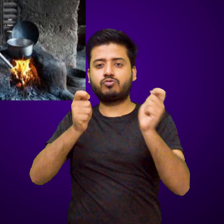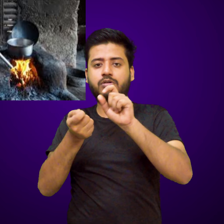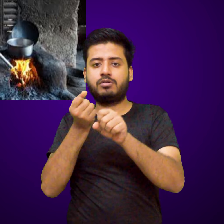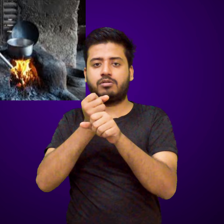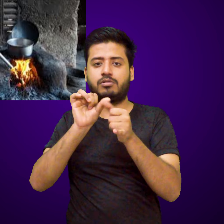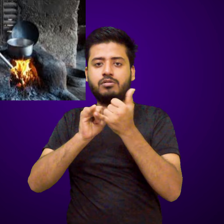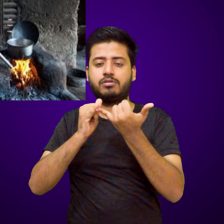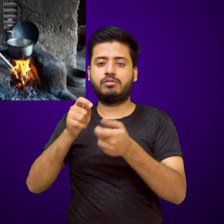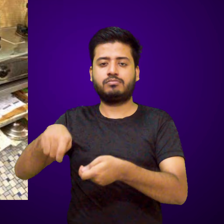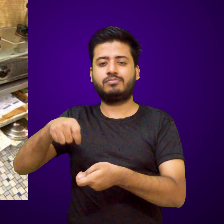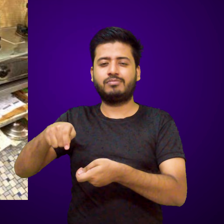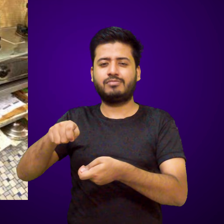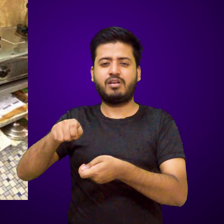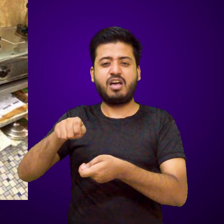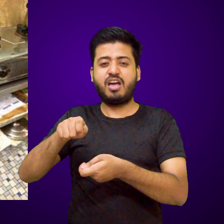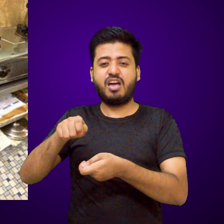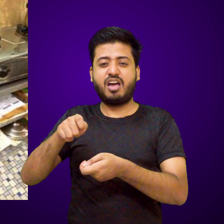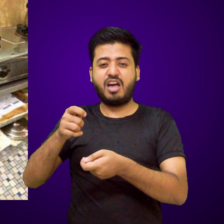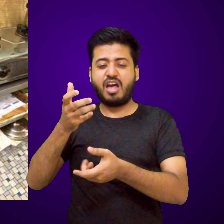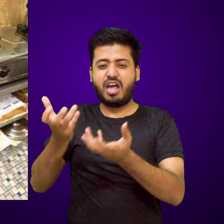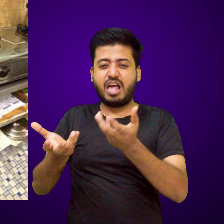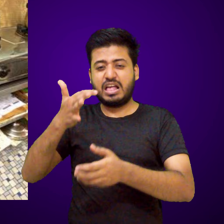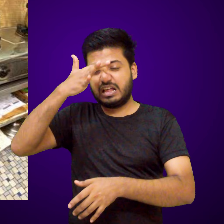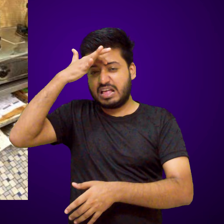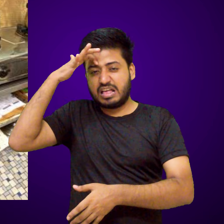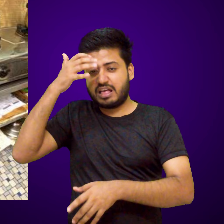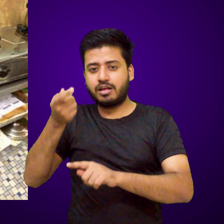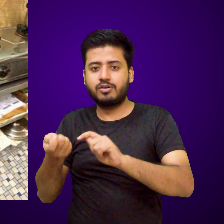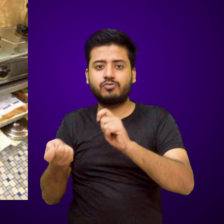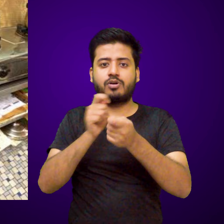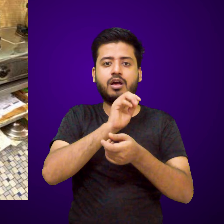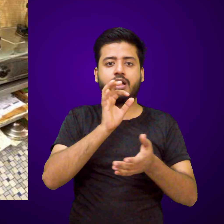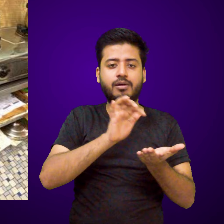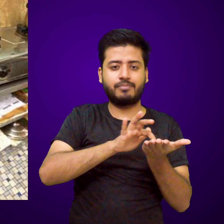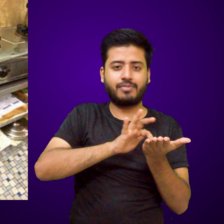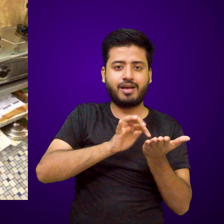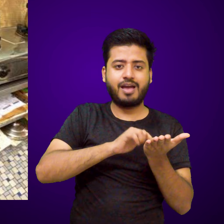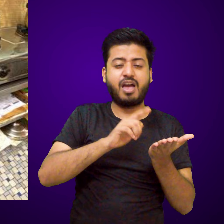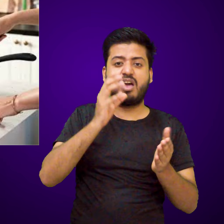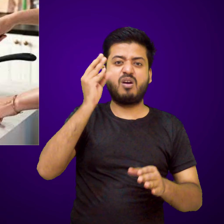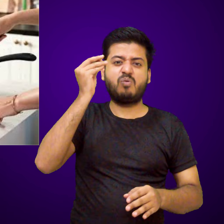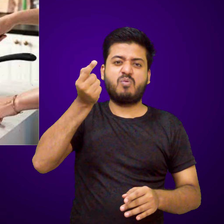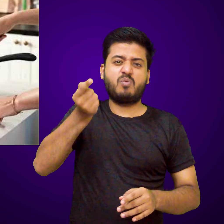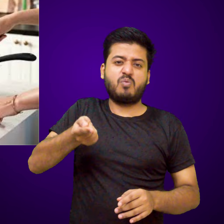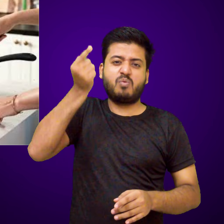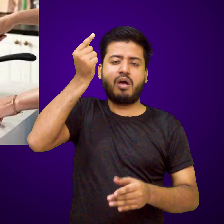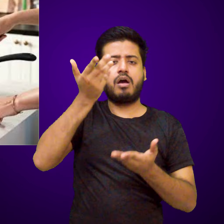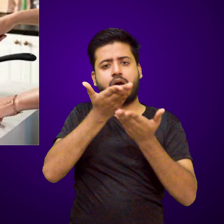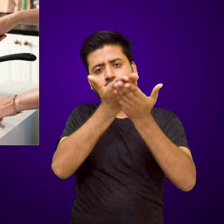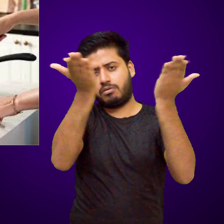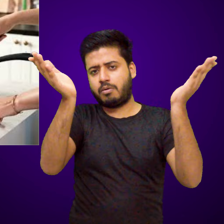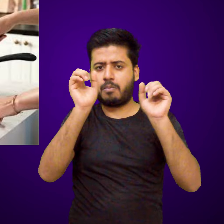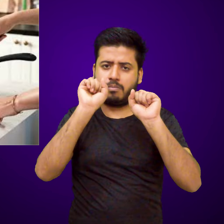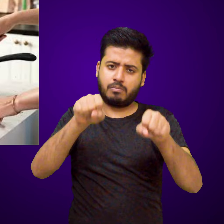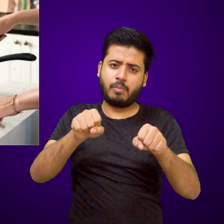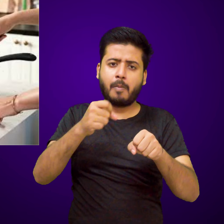use, with positive long-term user reviews. Safety features. Comes with an auto-off function and a cool two-touch